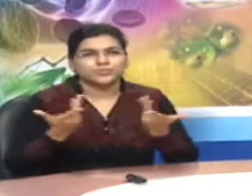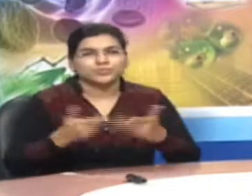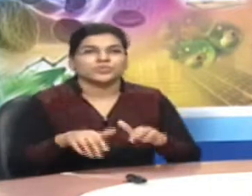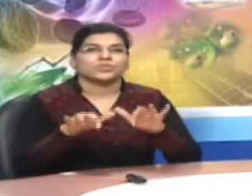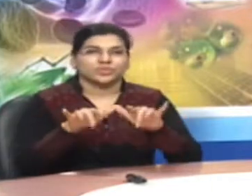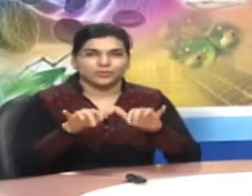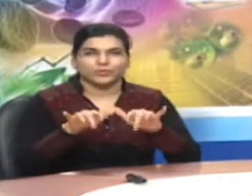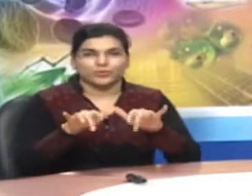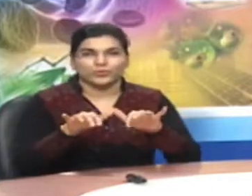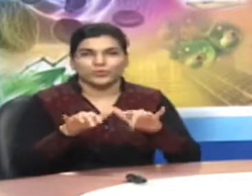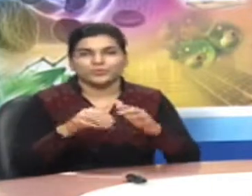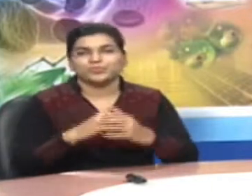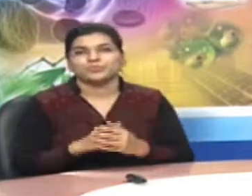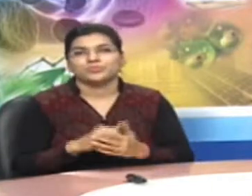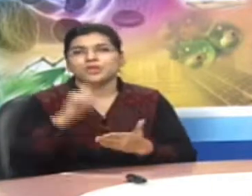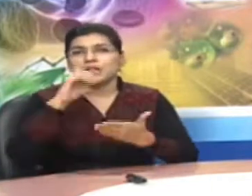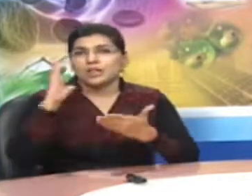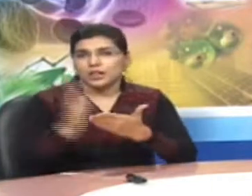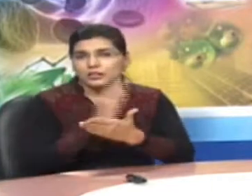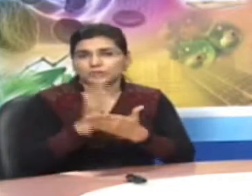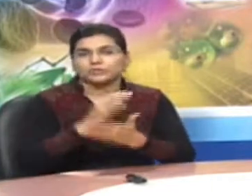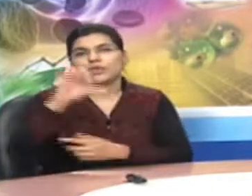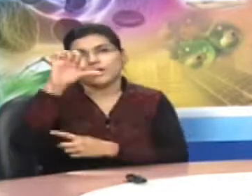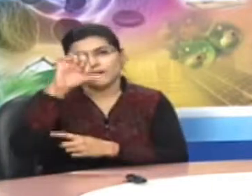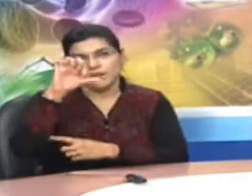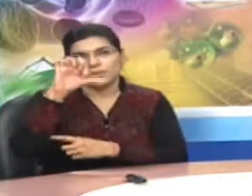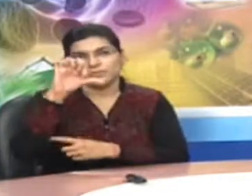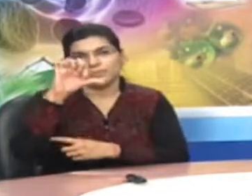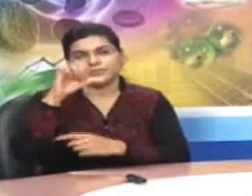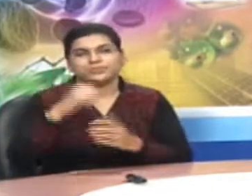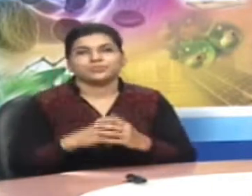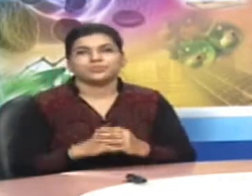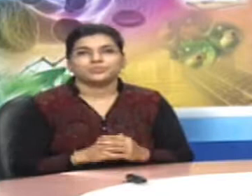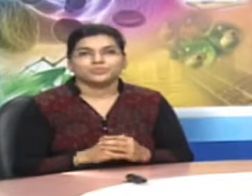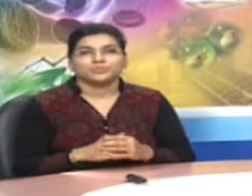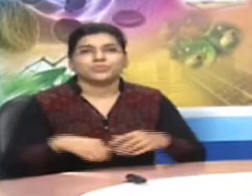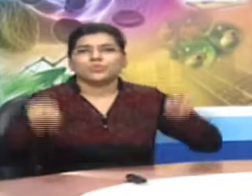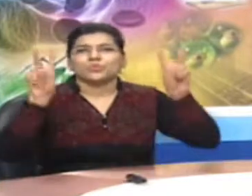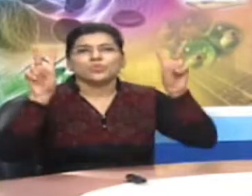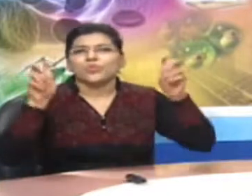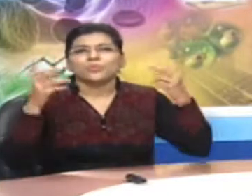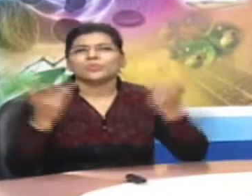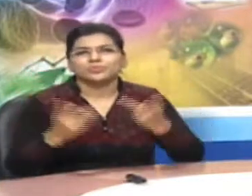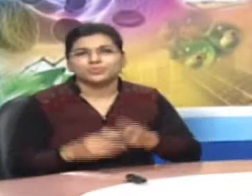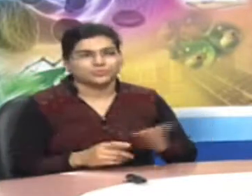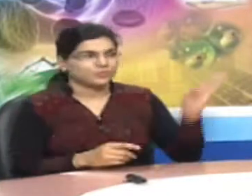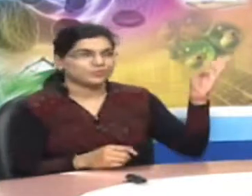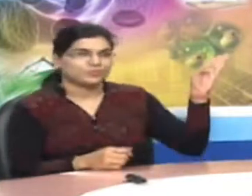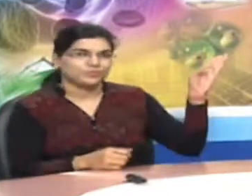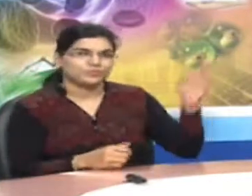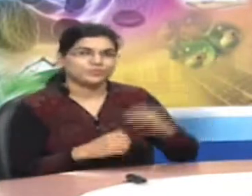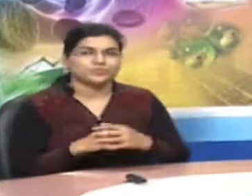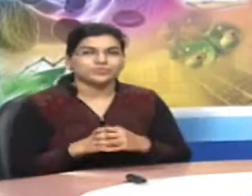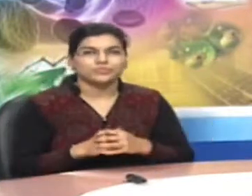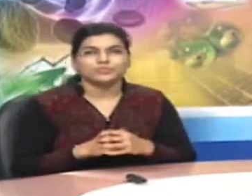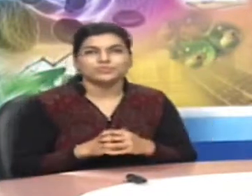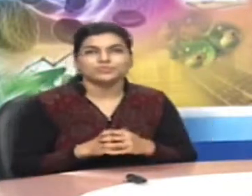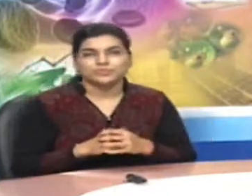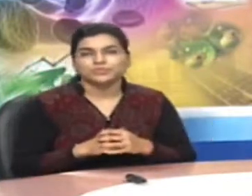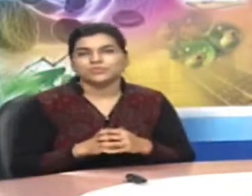Today, we are doing subject data entry operations, lesson number 9. What is the name of the lesson? As